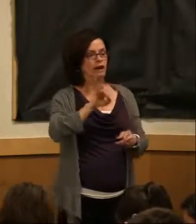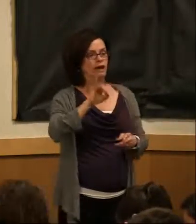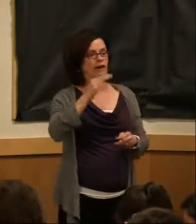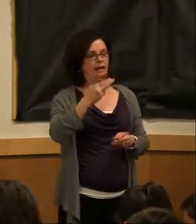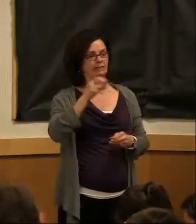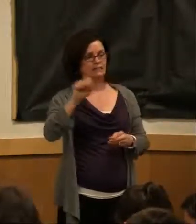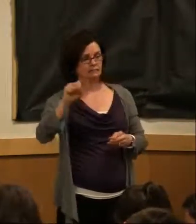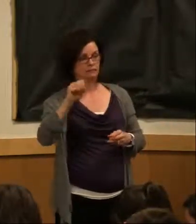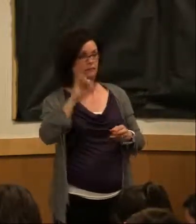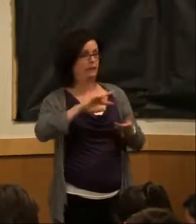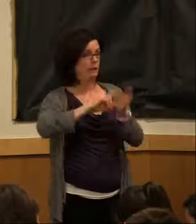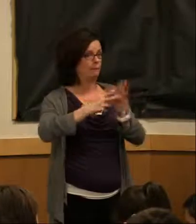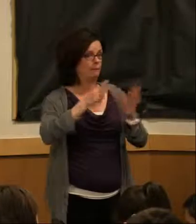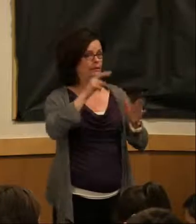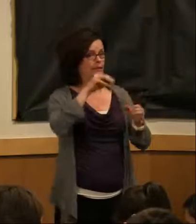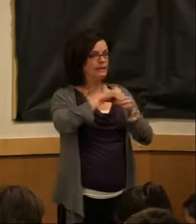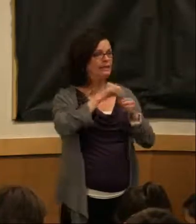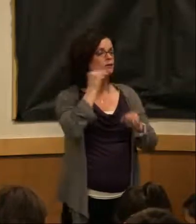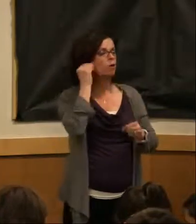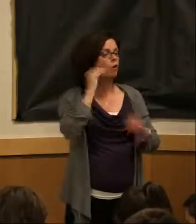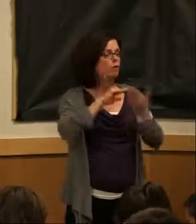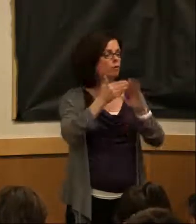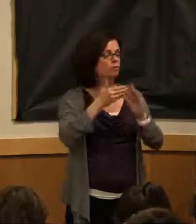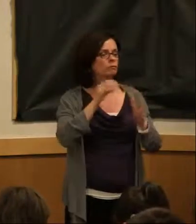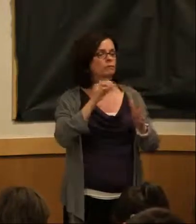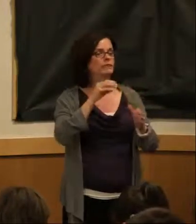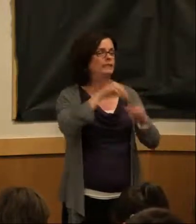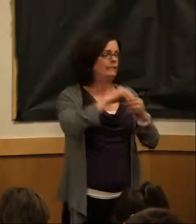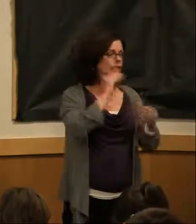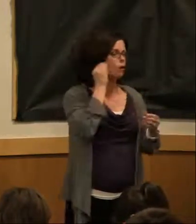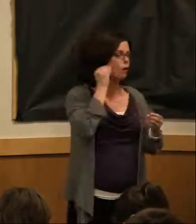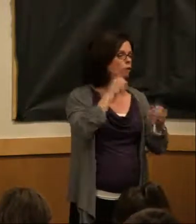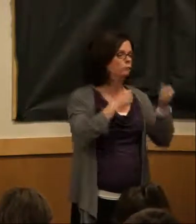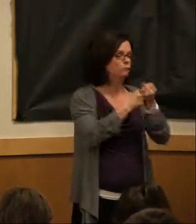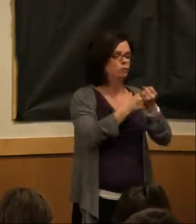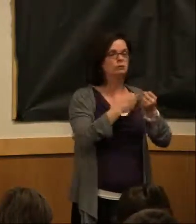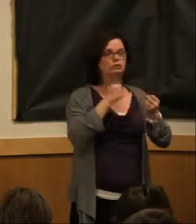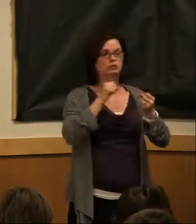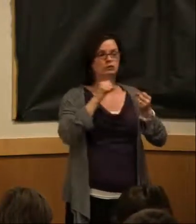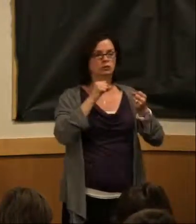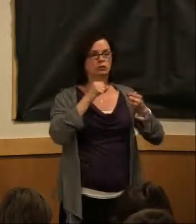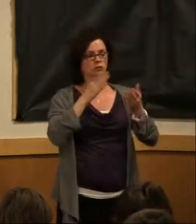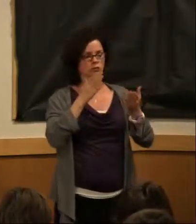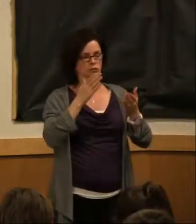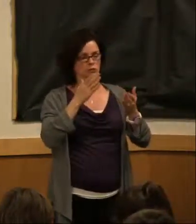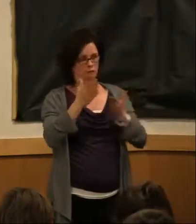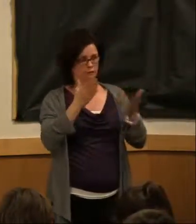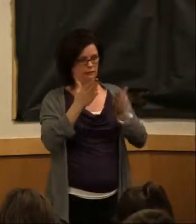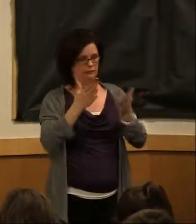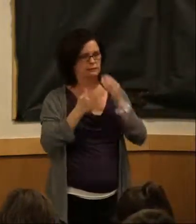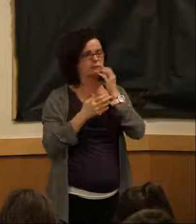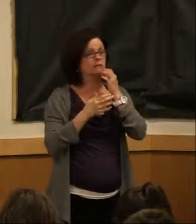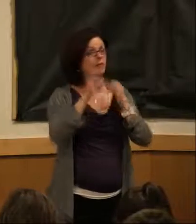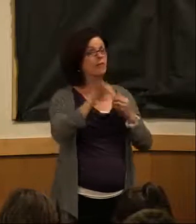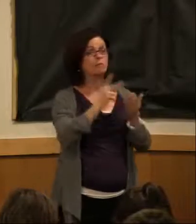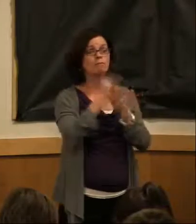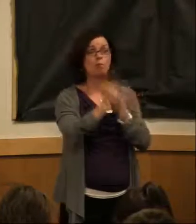and that stands for In-Home Community or In-Home Support Services. That program allows you to